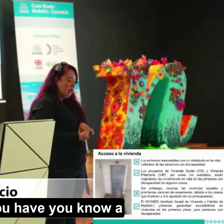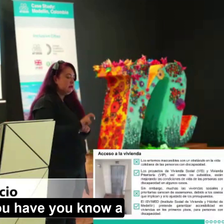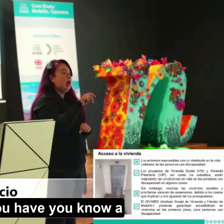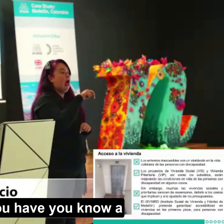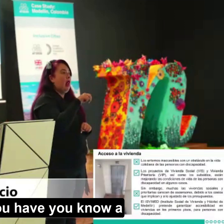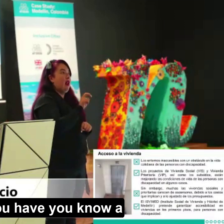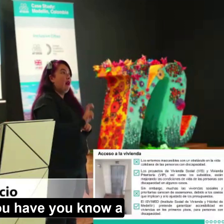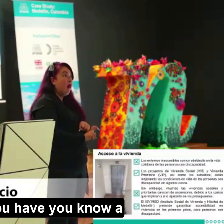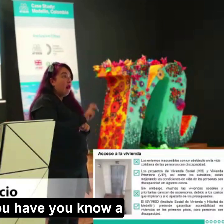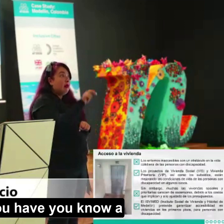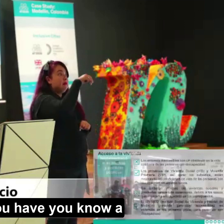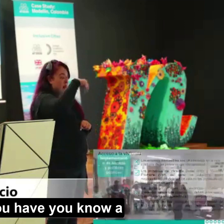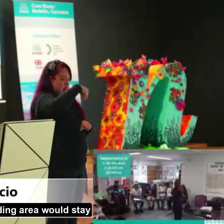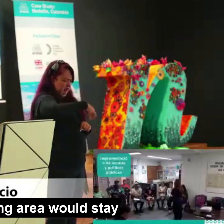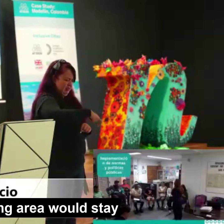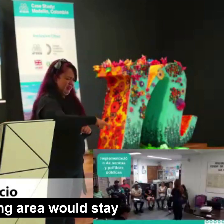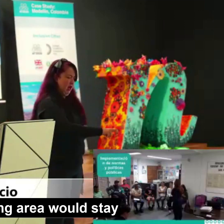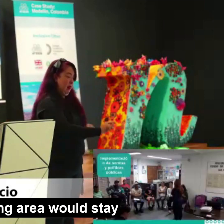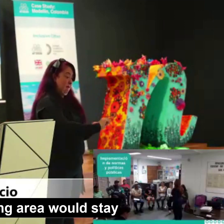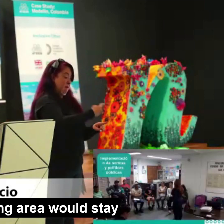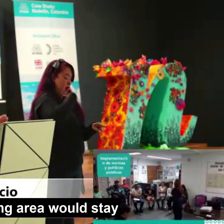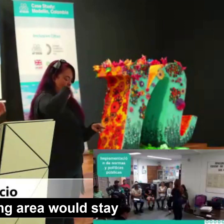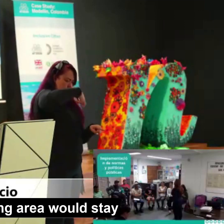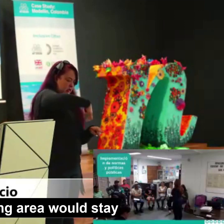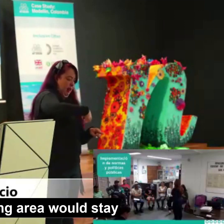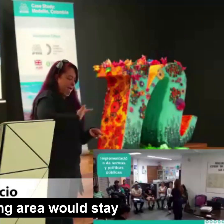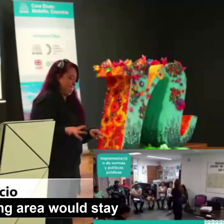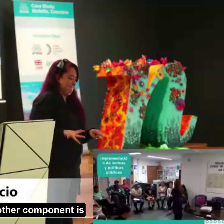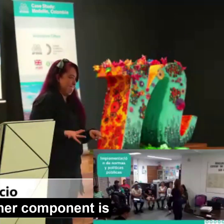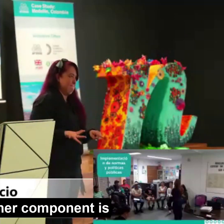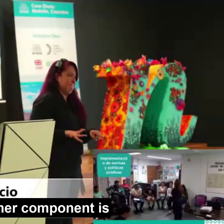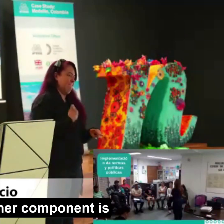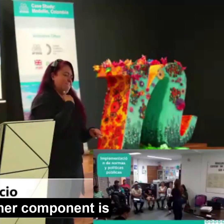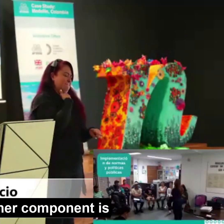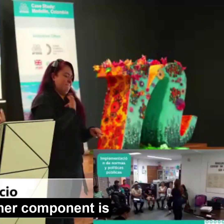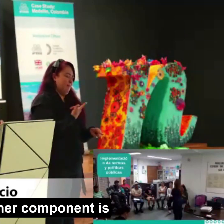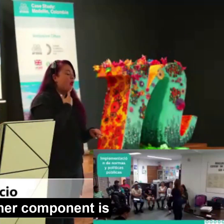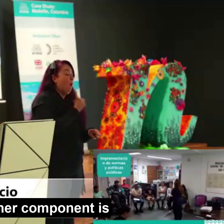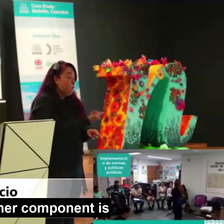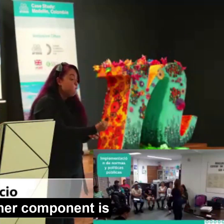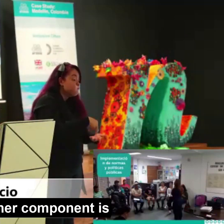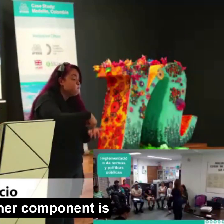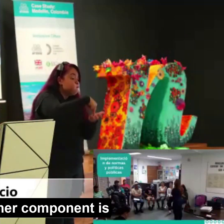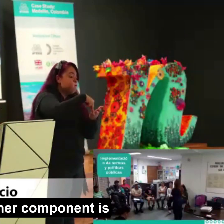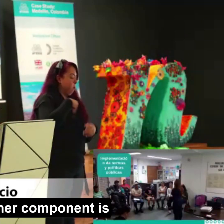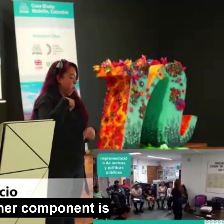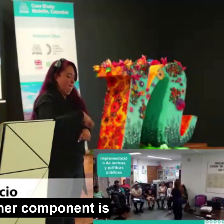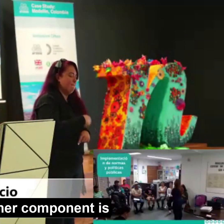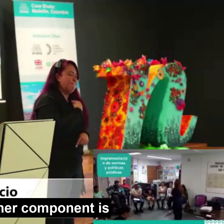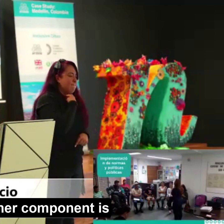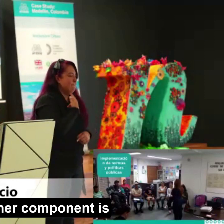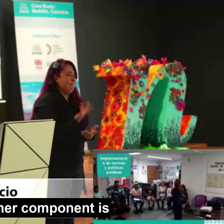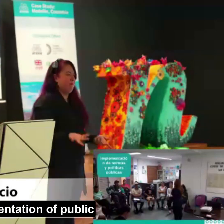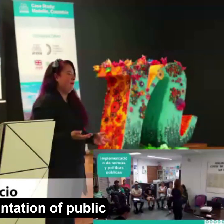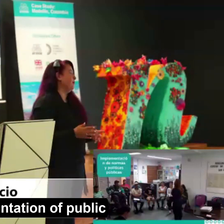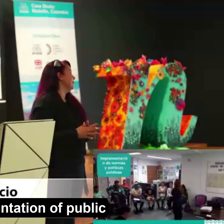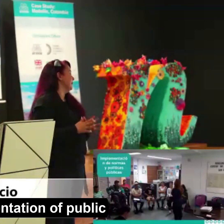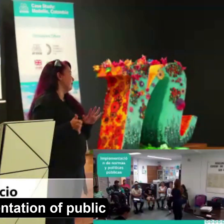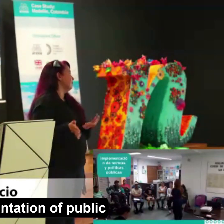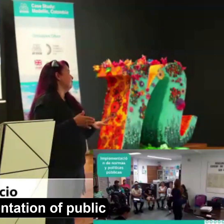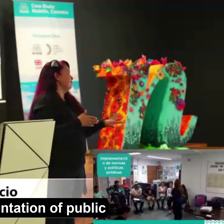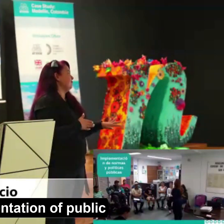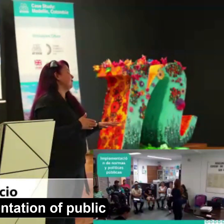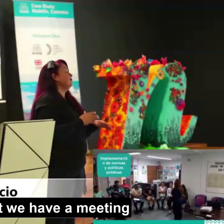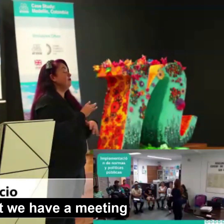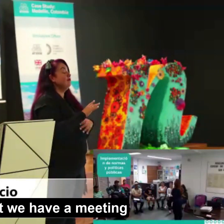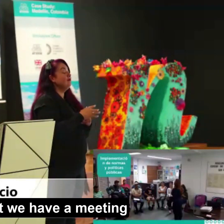elevator, but then you have, you know, a little landing area with stairs. The other component is the